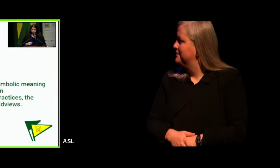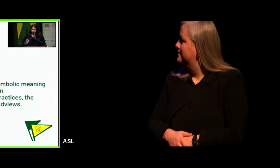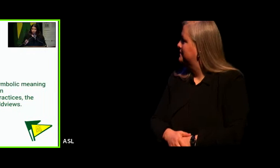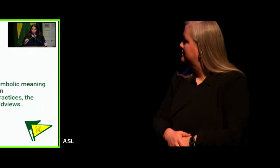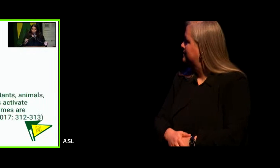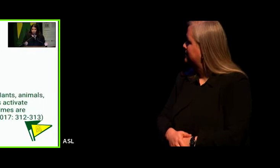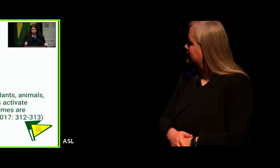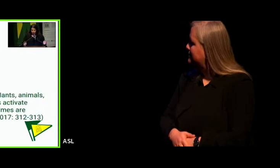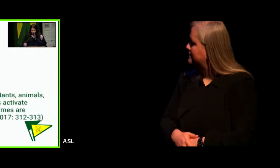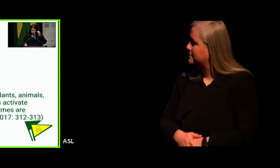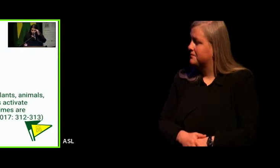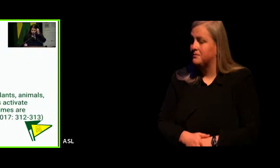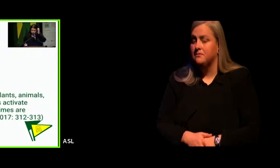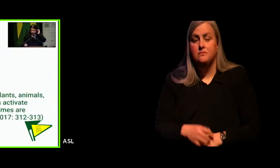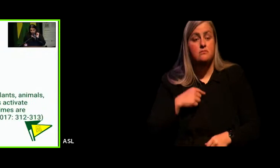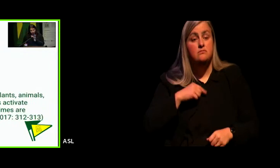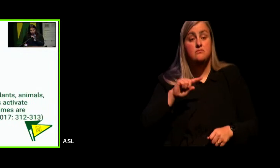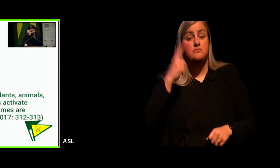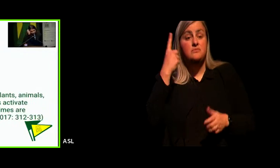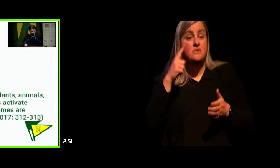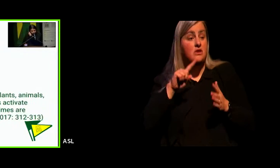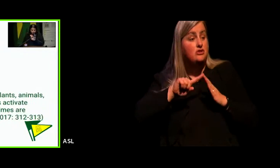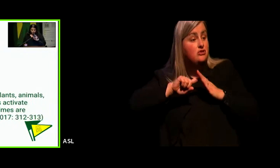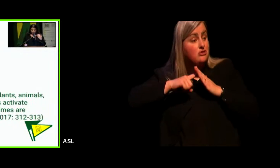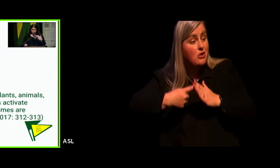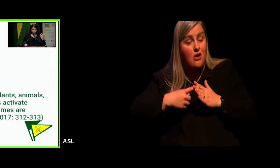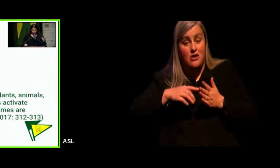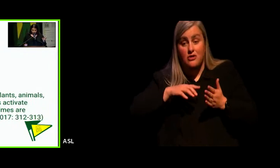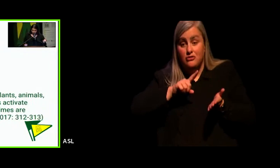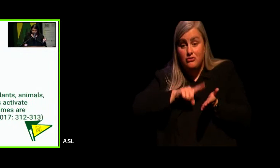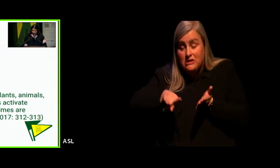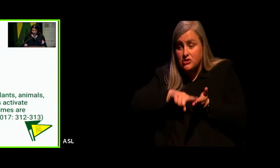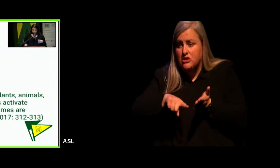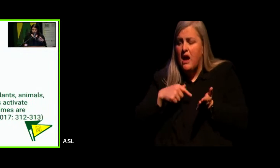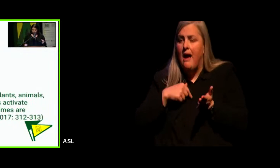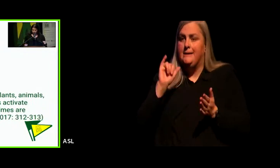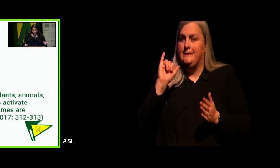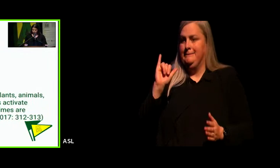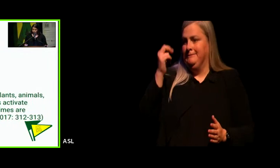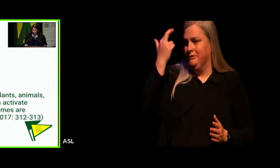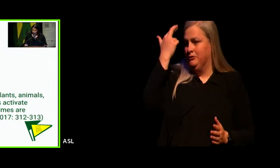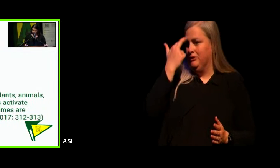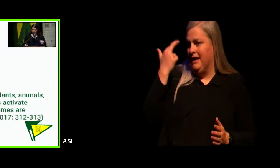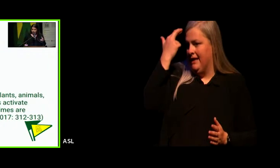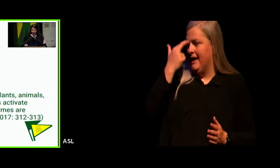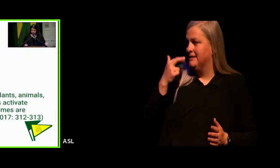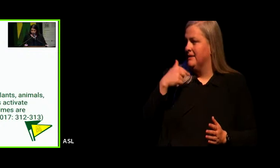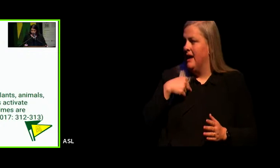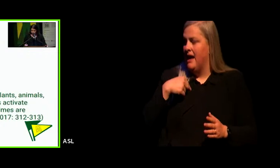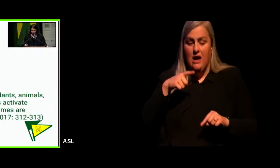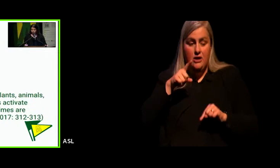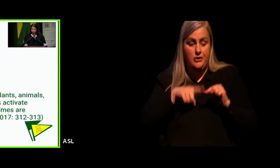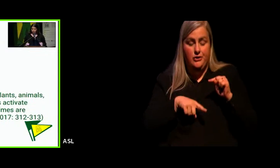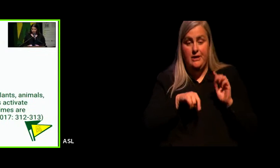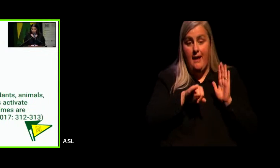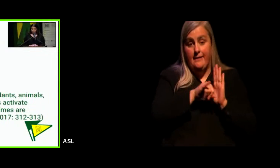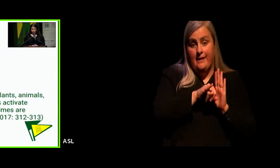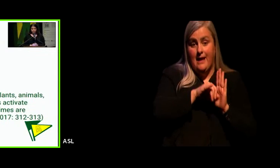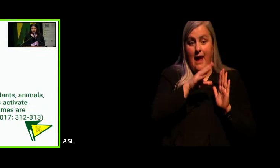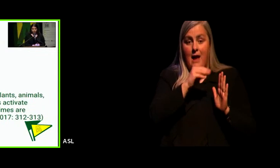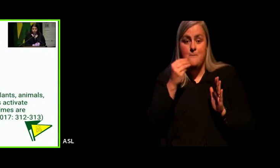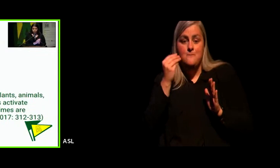When I first started my research, I quickly realized that I couldn't really consider hivernant Métis food and identity without